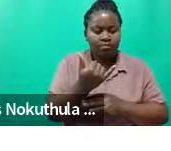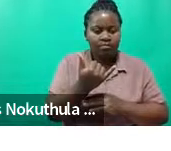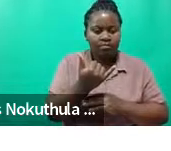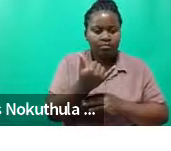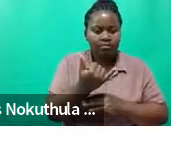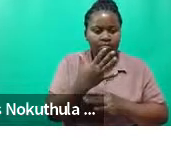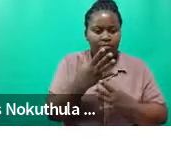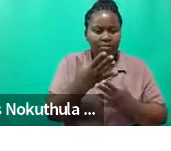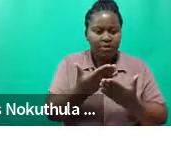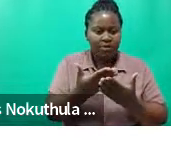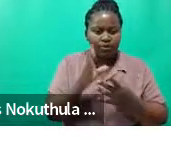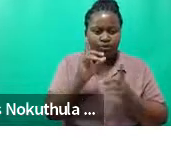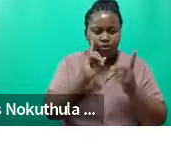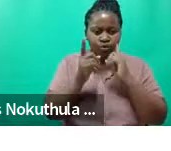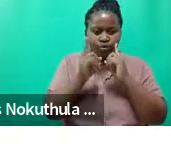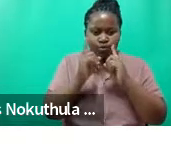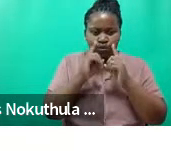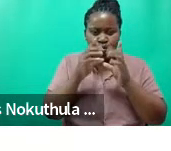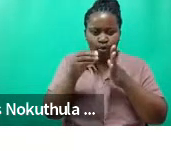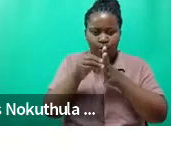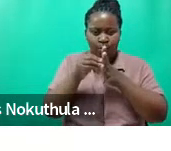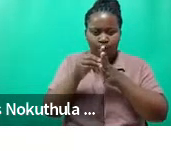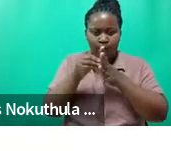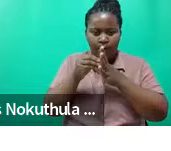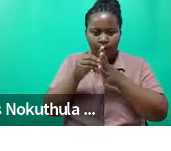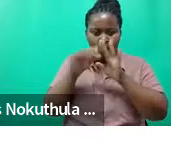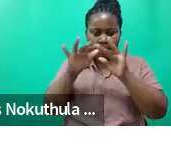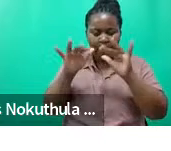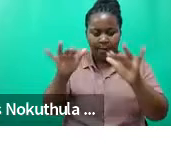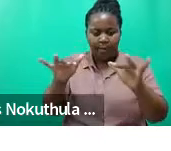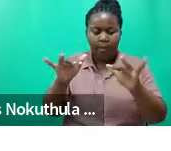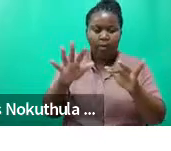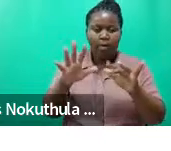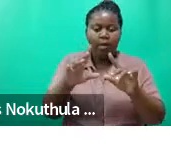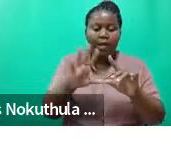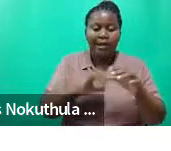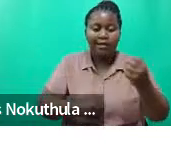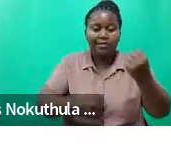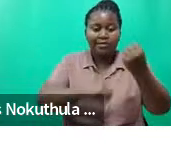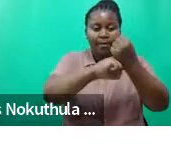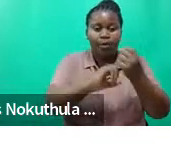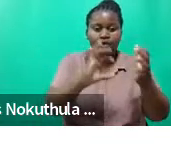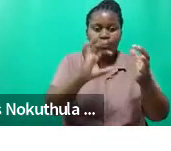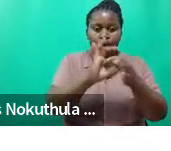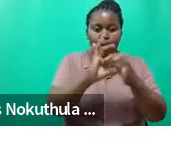speak to people. I didn't have people to speak to. I didn't have support at home.